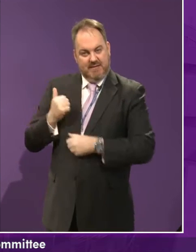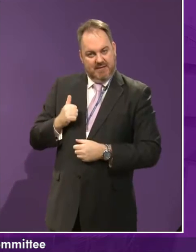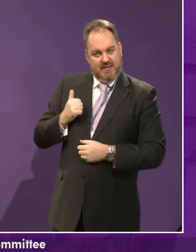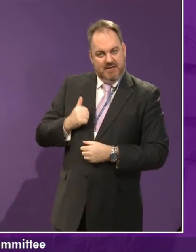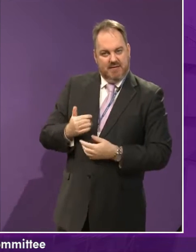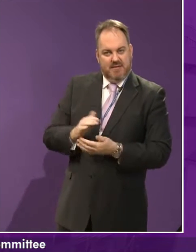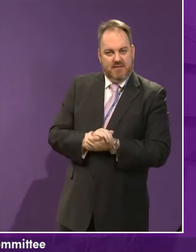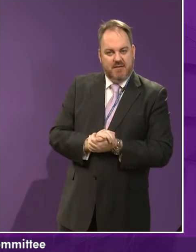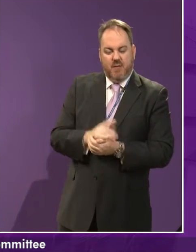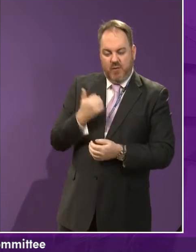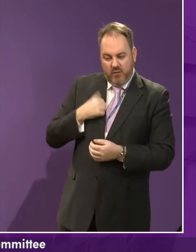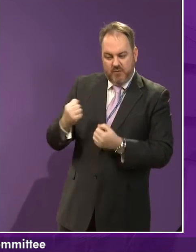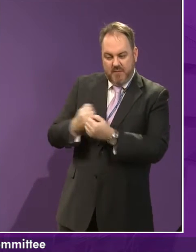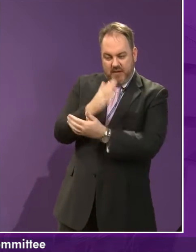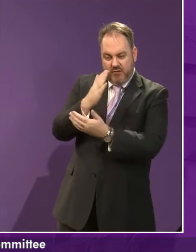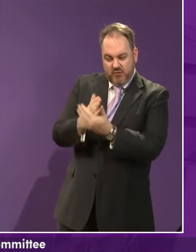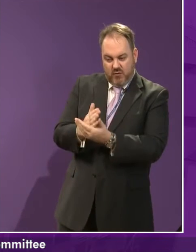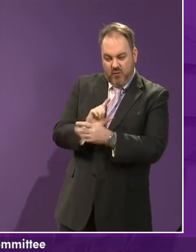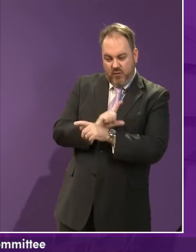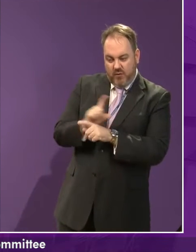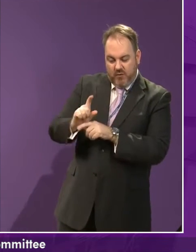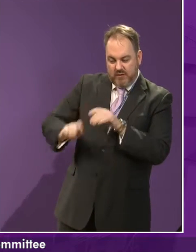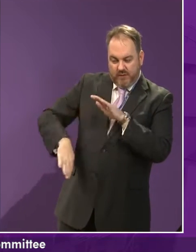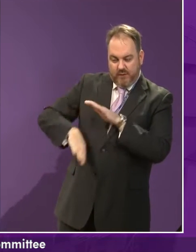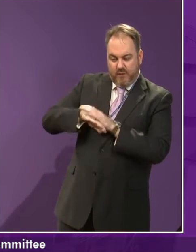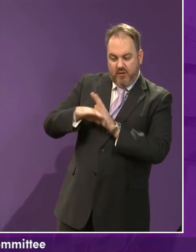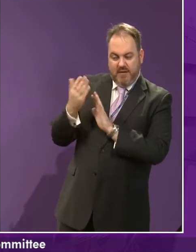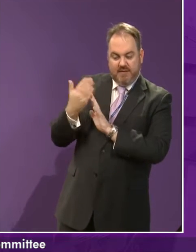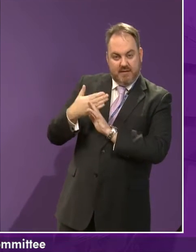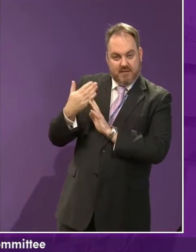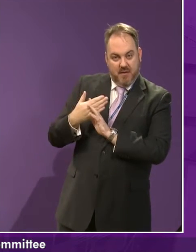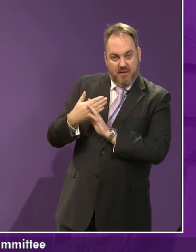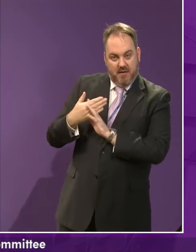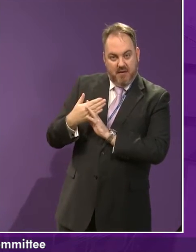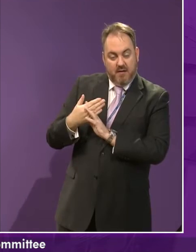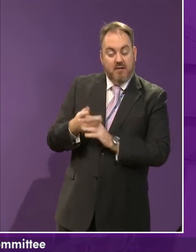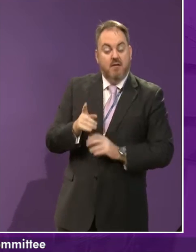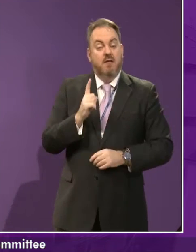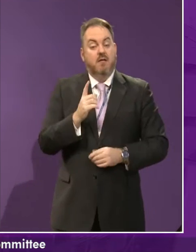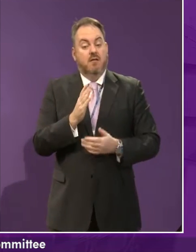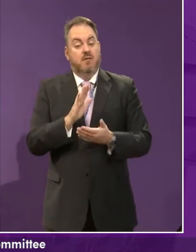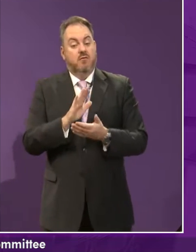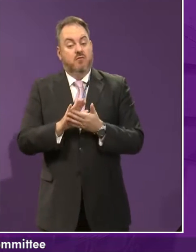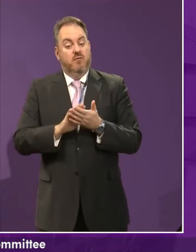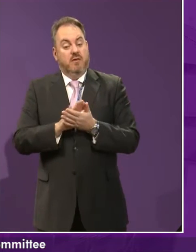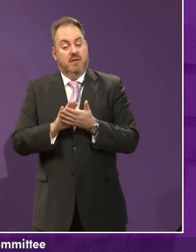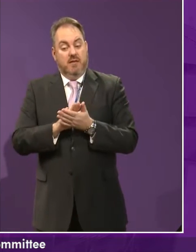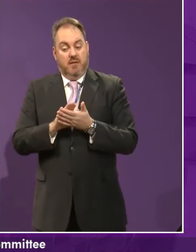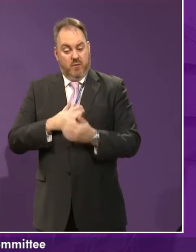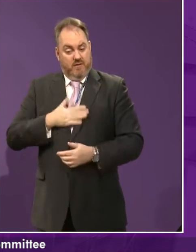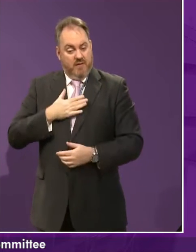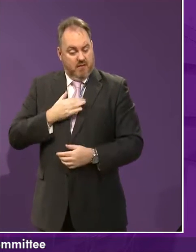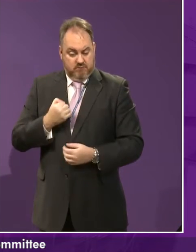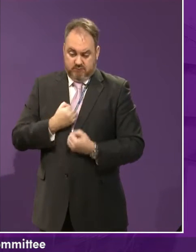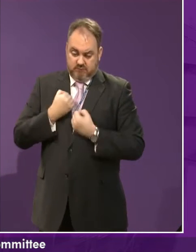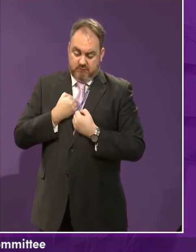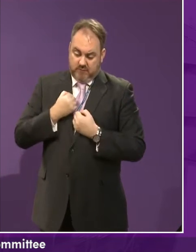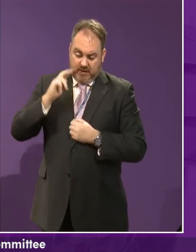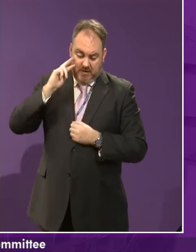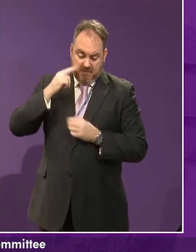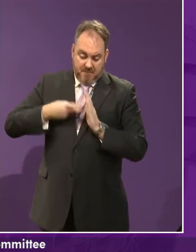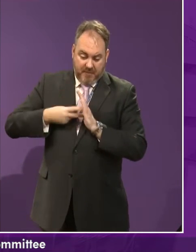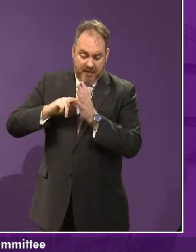accessible for that student. We were fully confident that the student, in terms of his support,